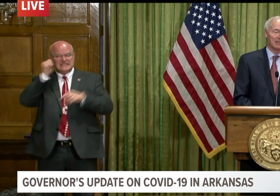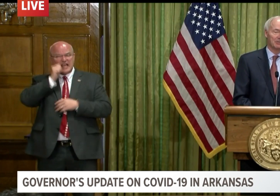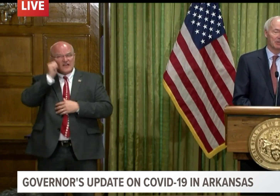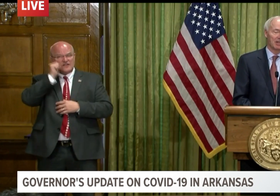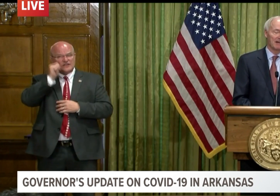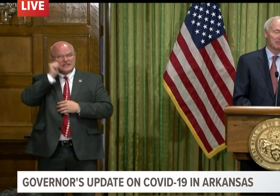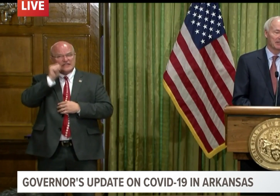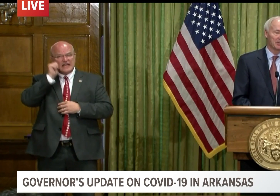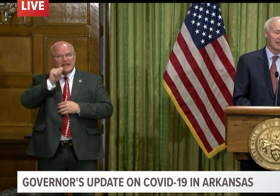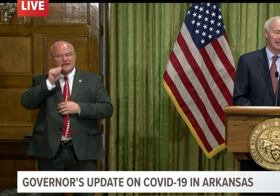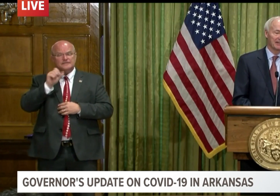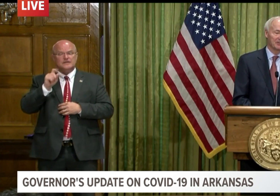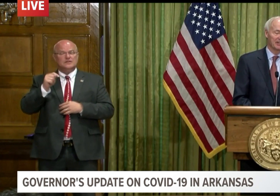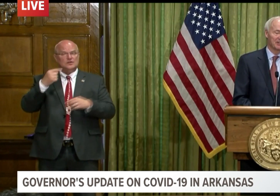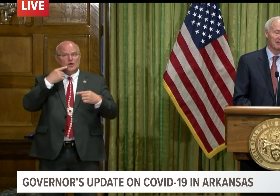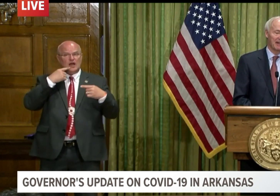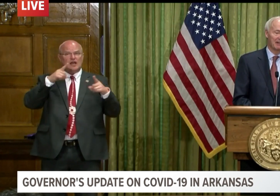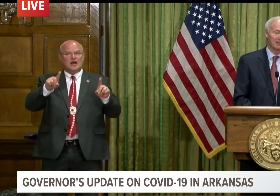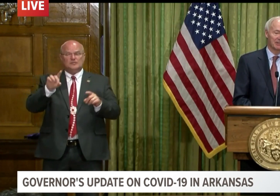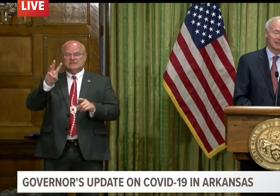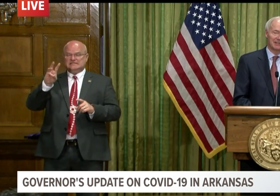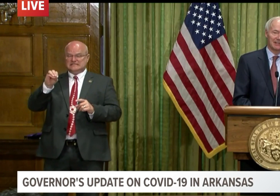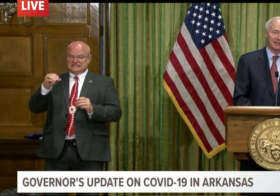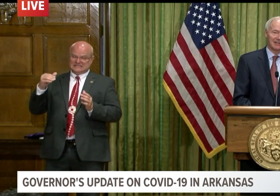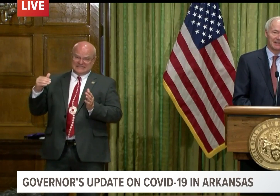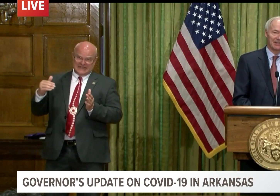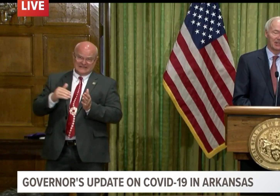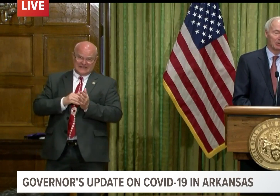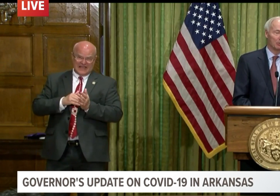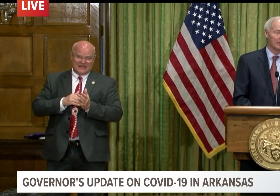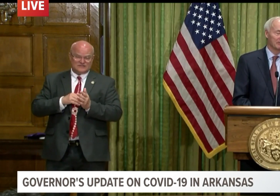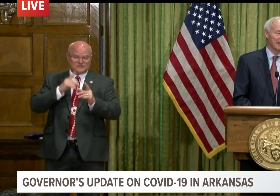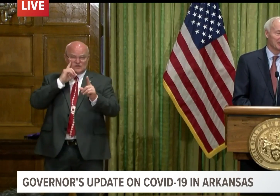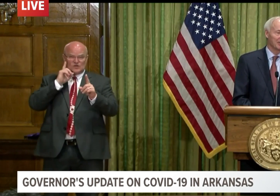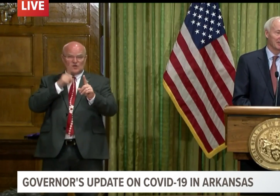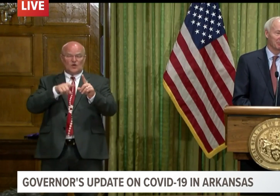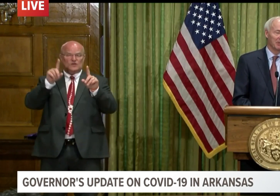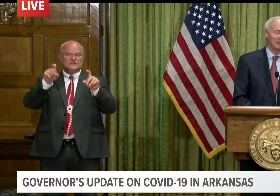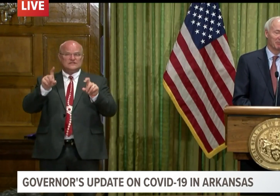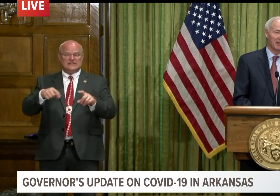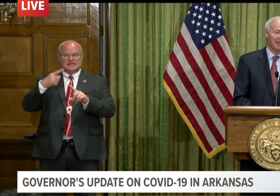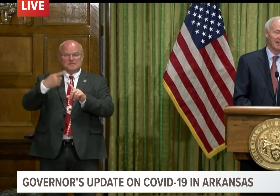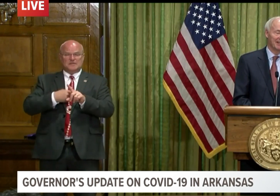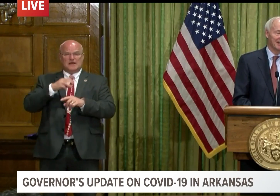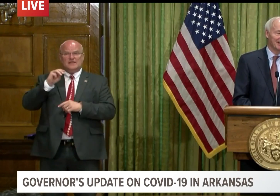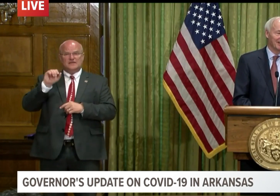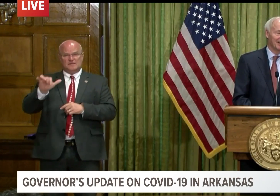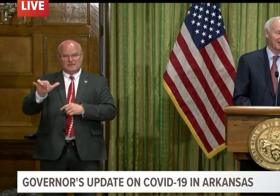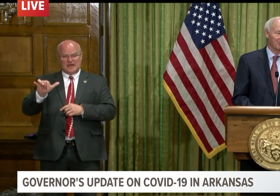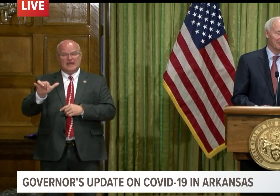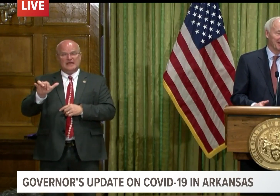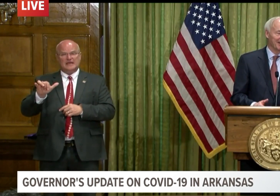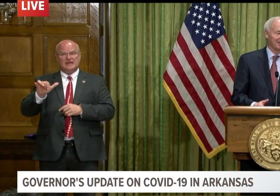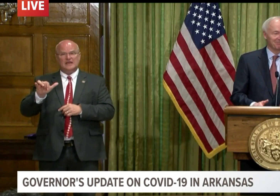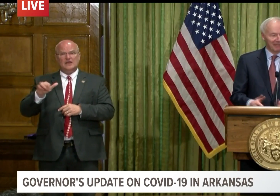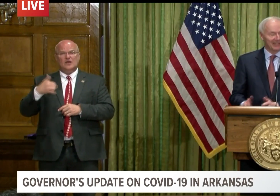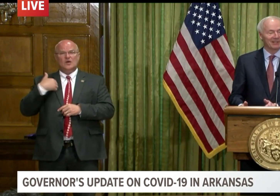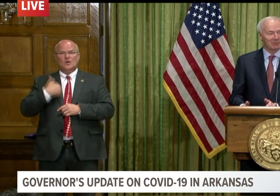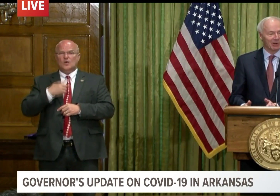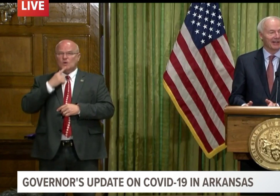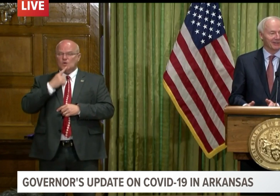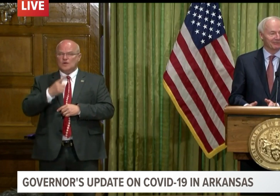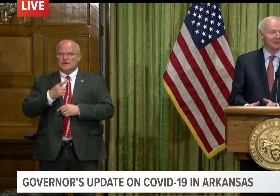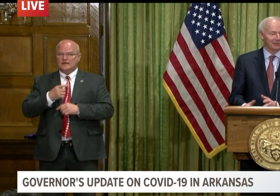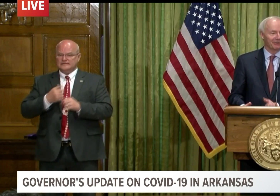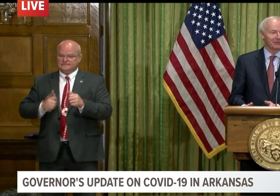So to accomplish a 60,000 goal of testing in the month of May, we've got to make